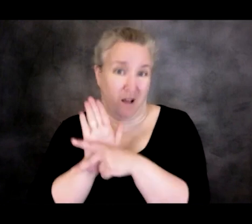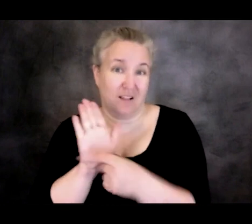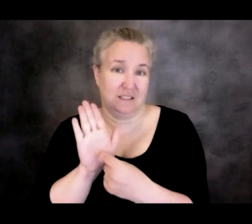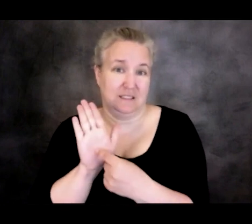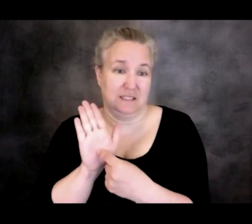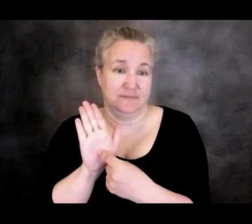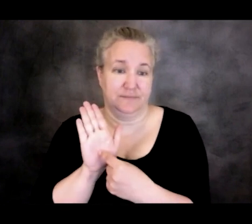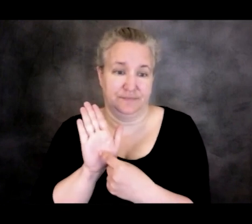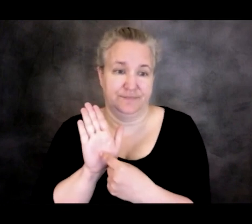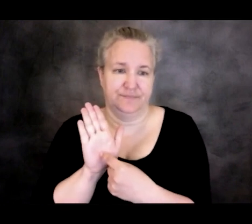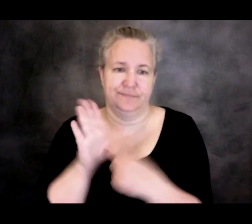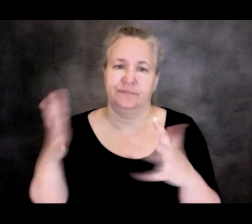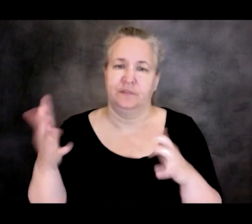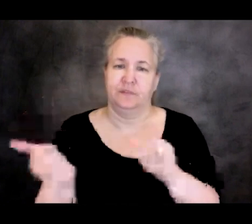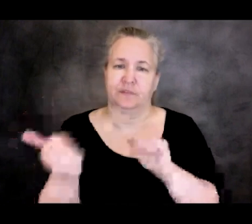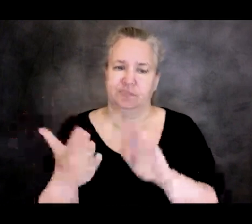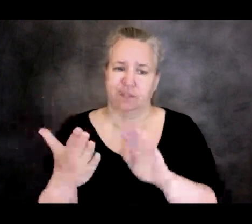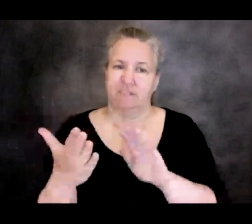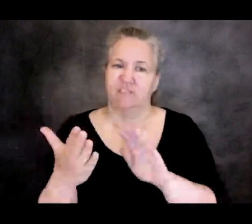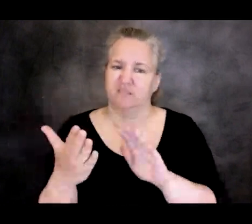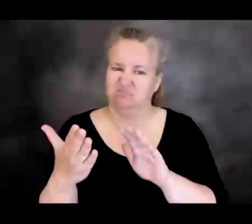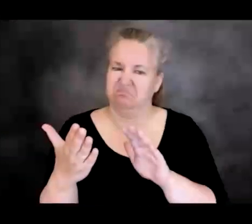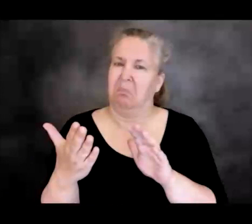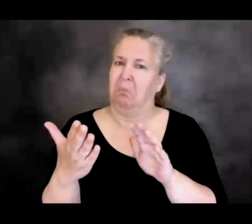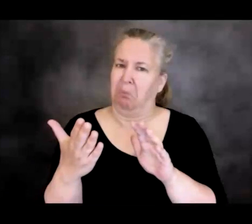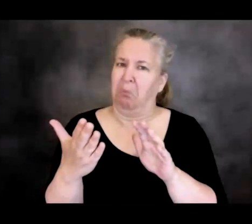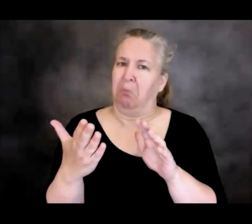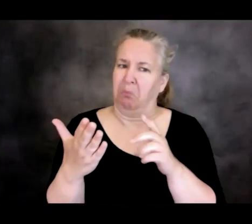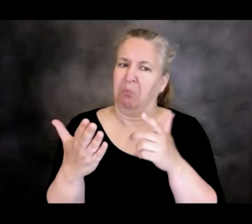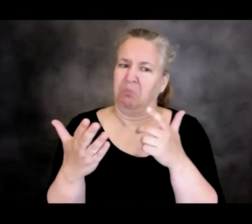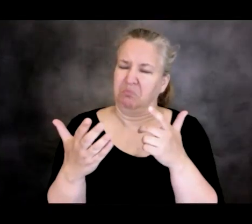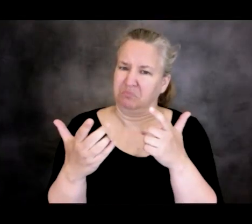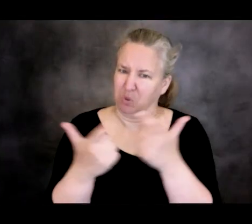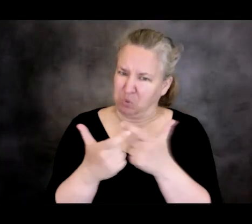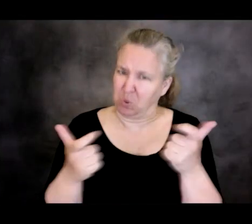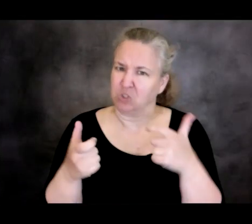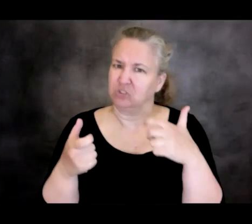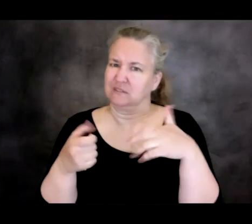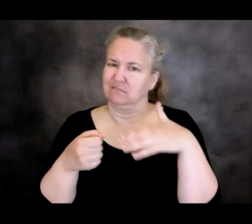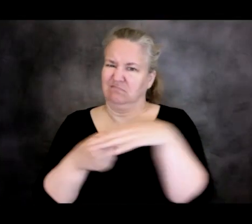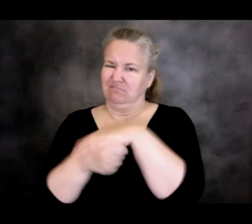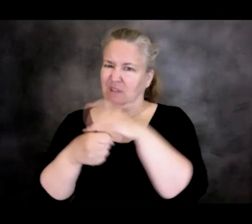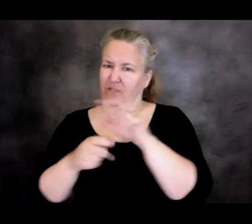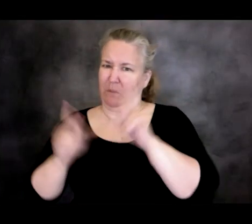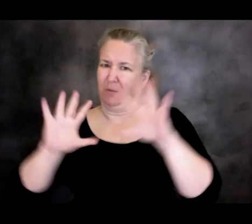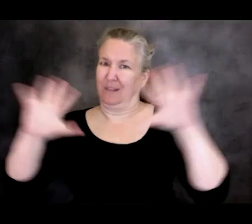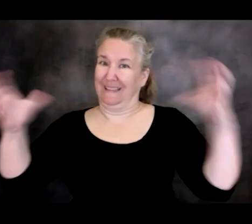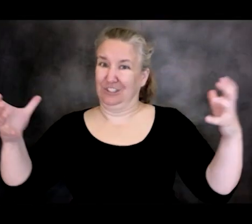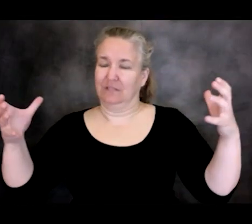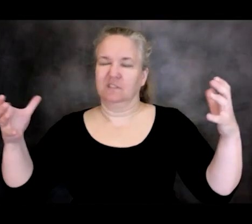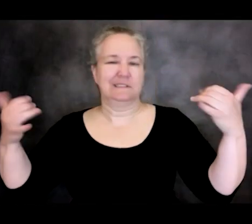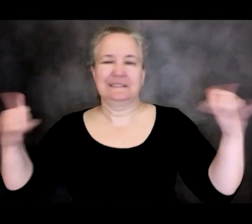has addressed a sizable and significant segment of a larger population, it is still a